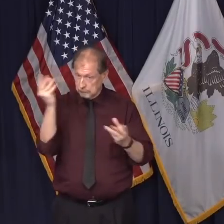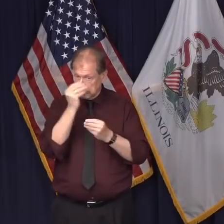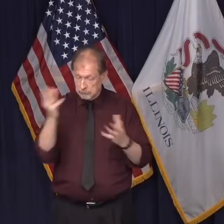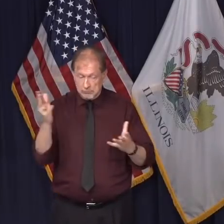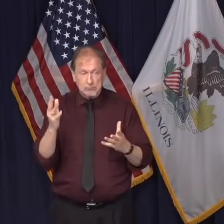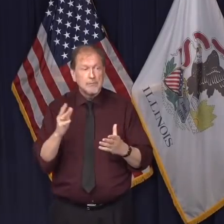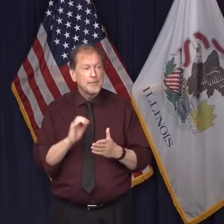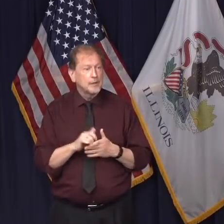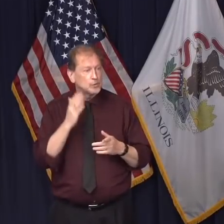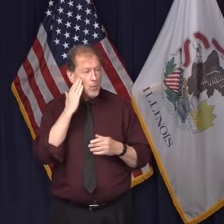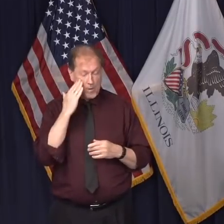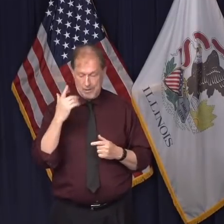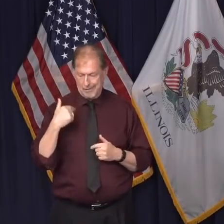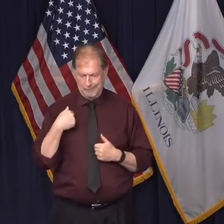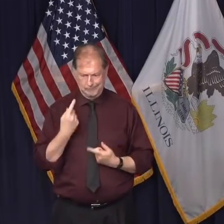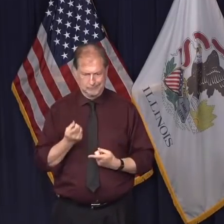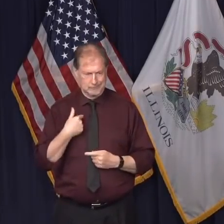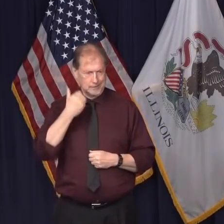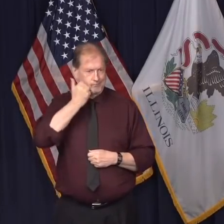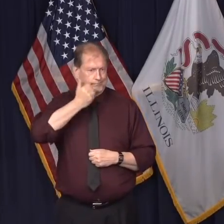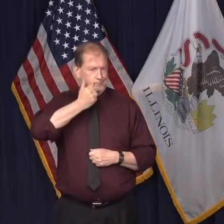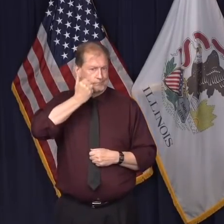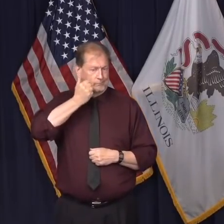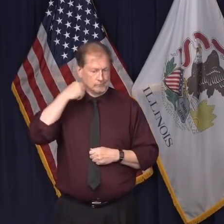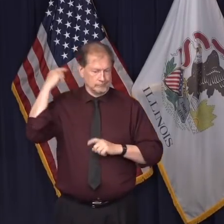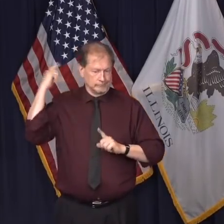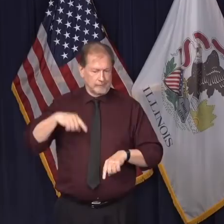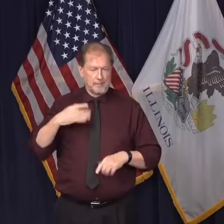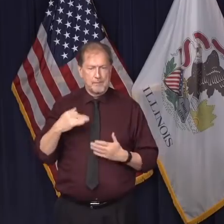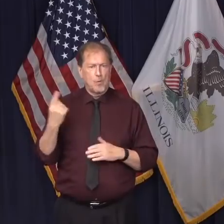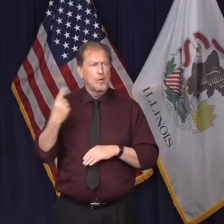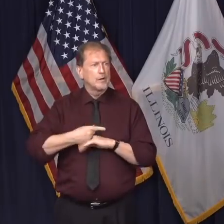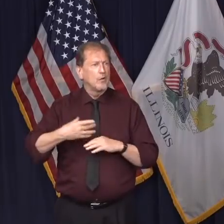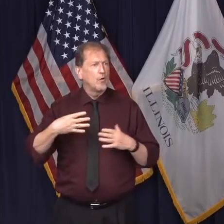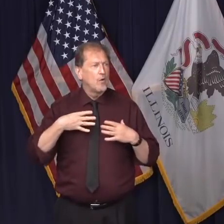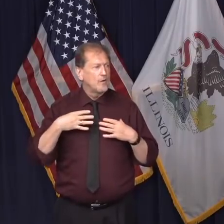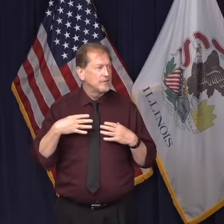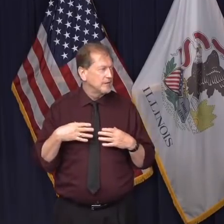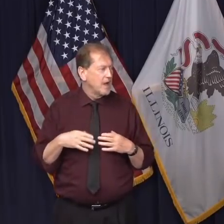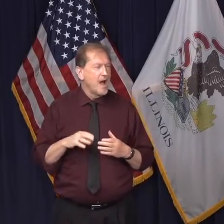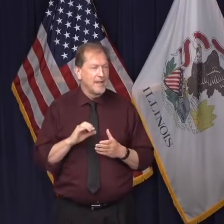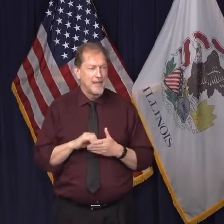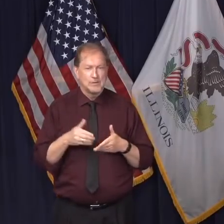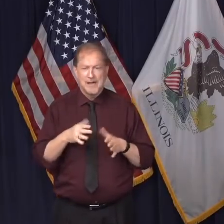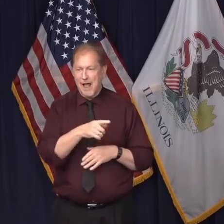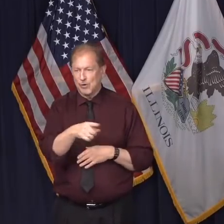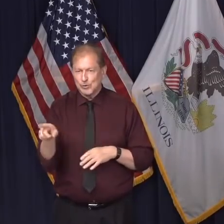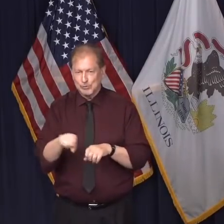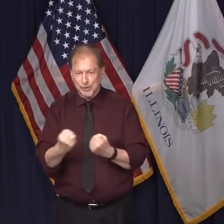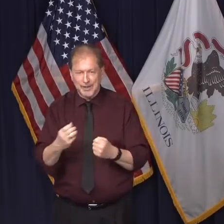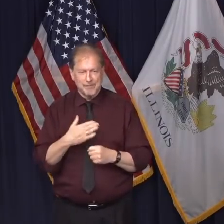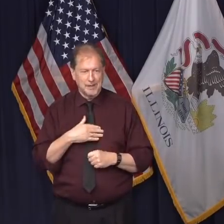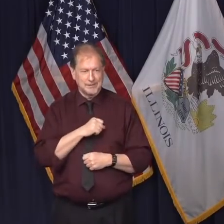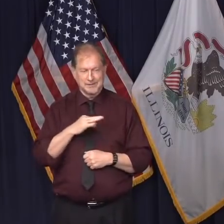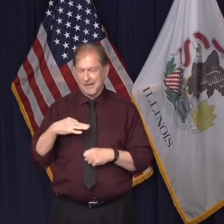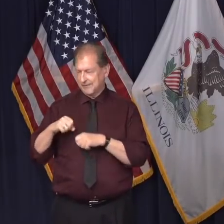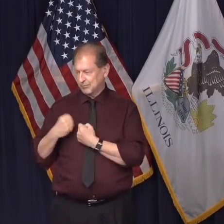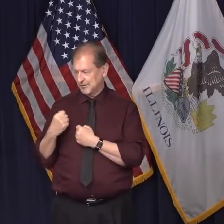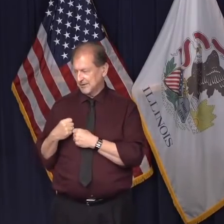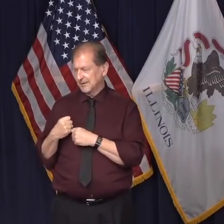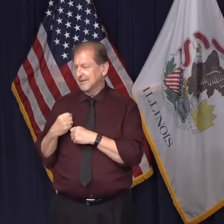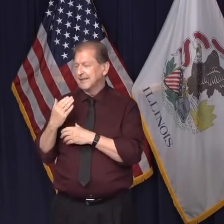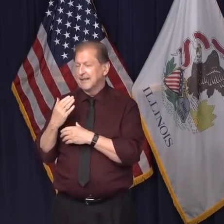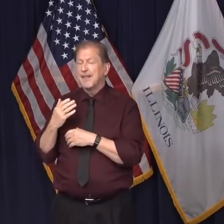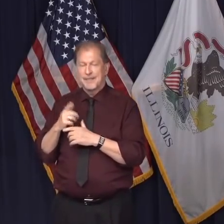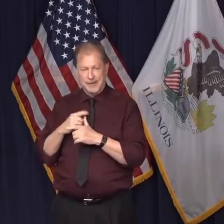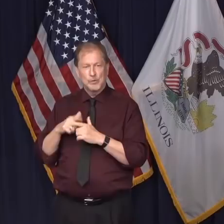and as you've seen, I've been here every day. I think we made one adjustment, and that was to allow all of you and all of my staff to have weekend days